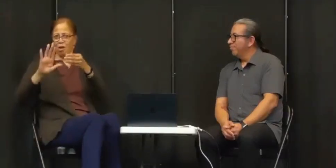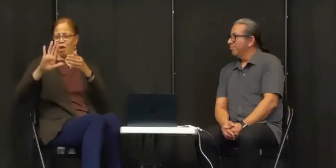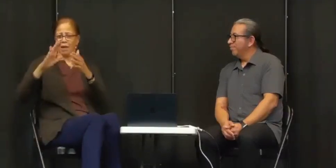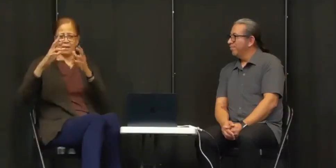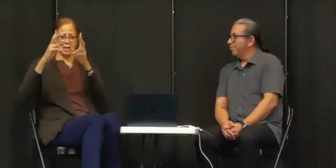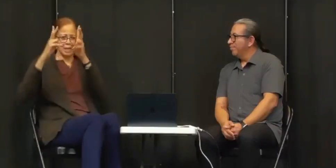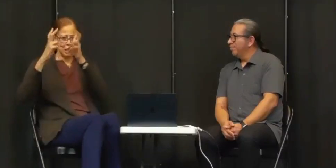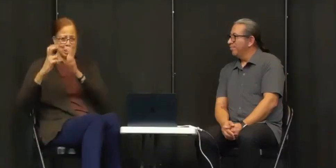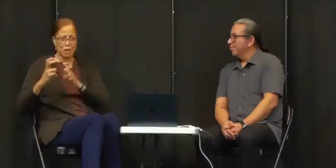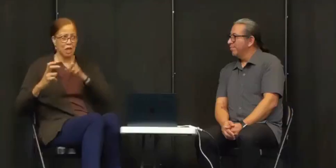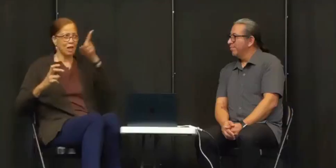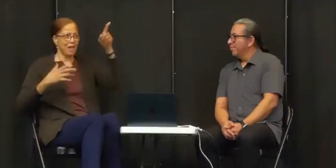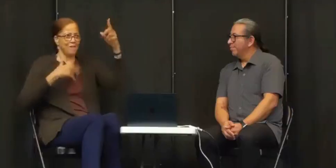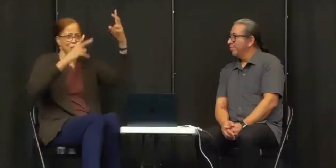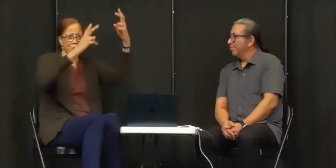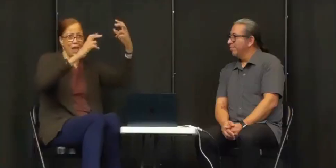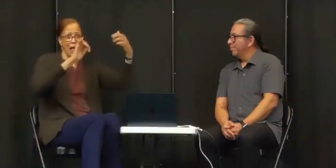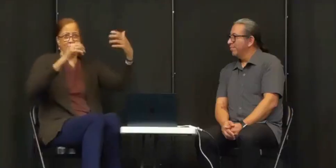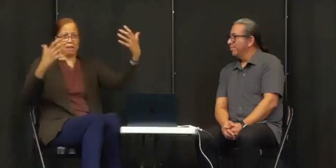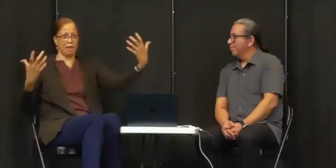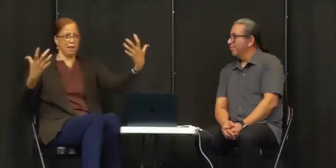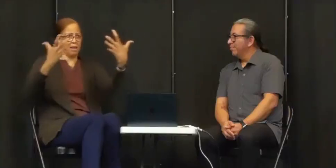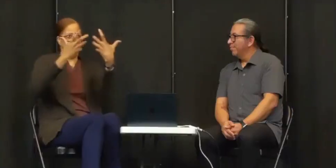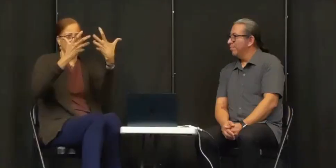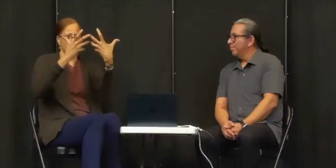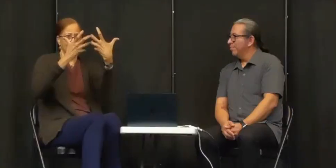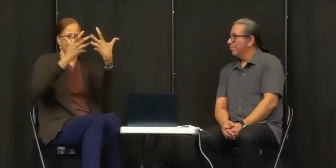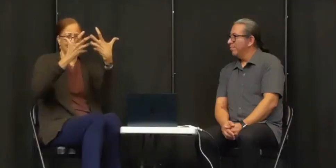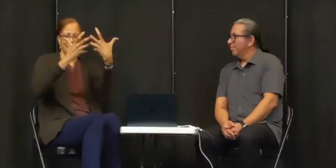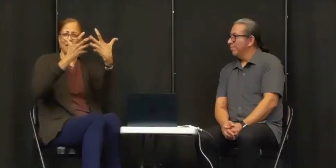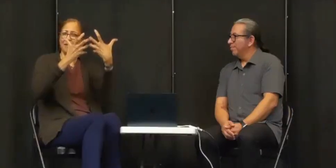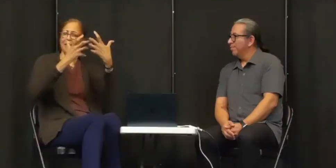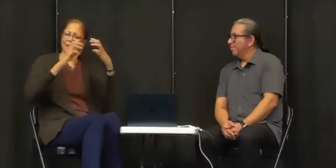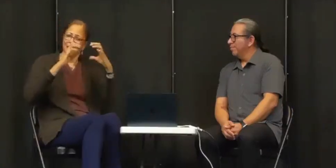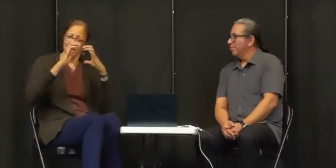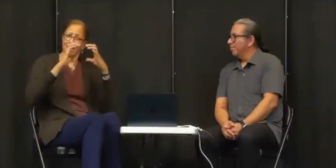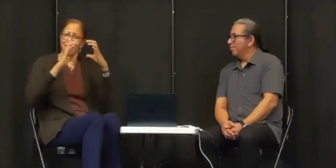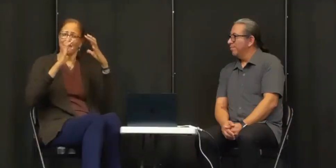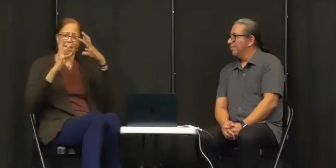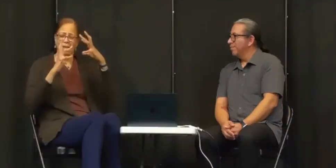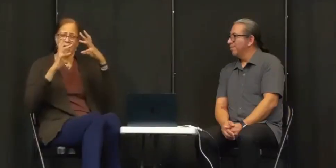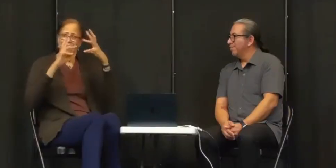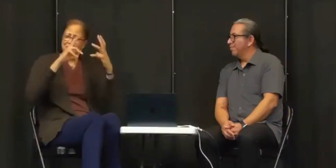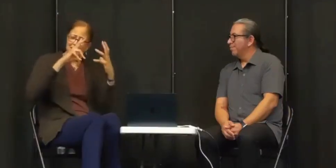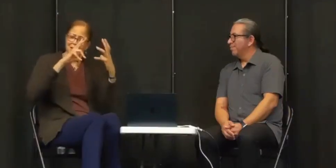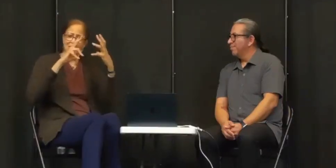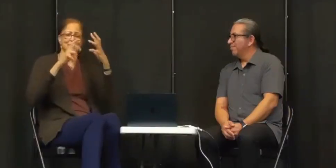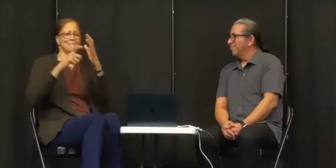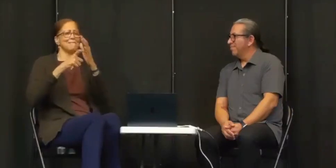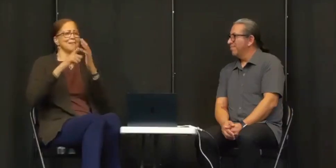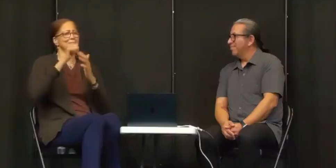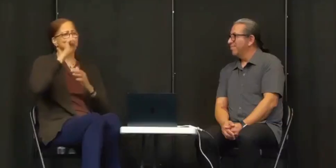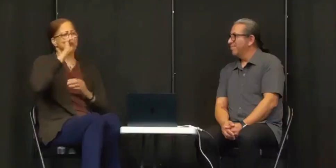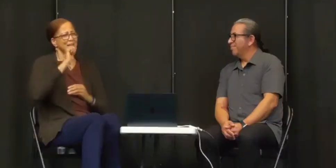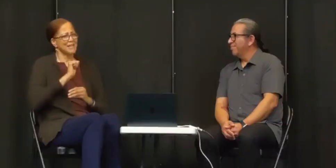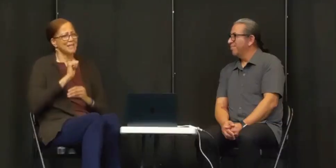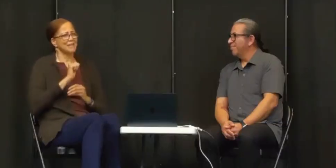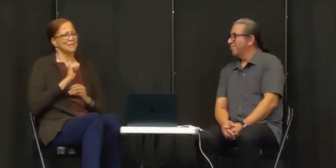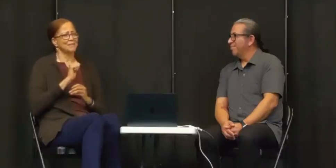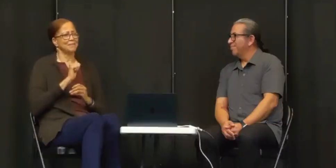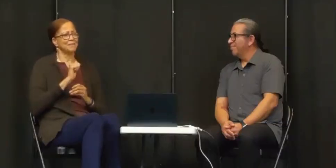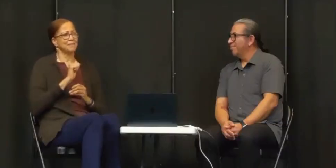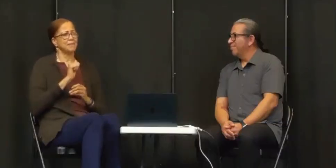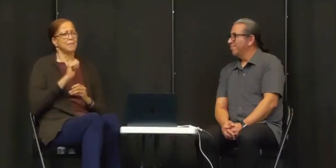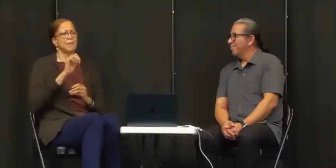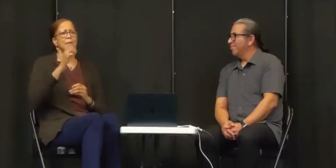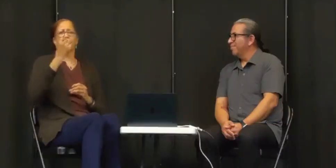and you have your own list of issues, they have their own baggage, you're gonna come together, you're gonna try to communicate. It's not